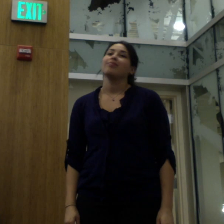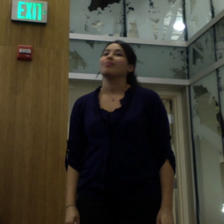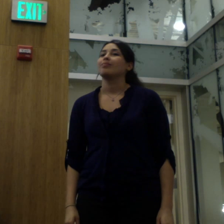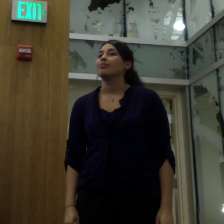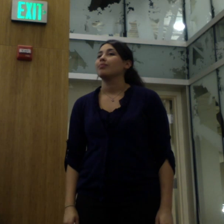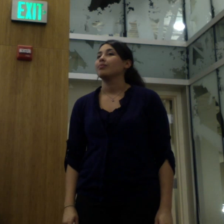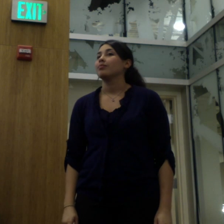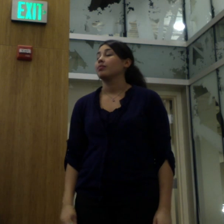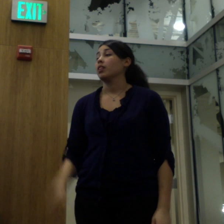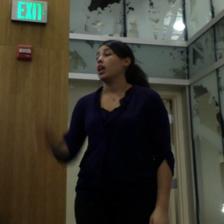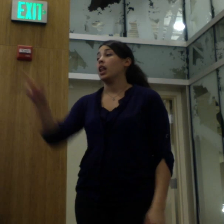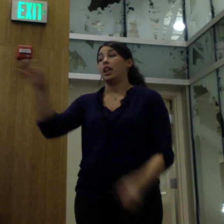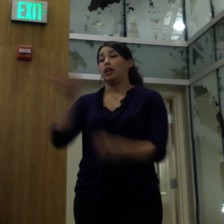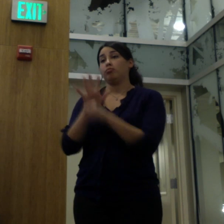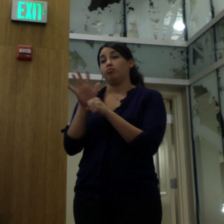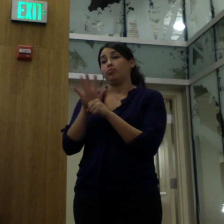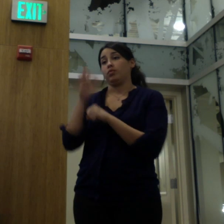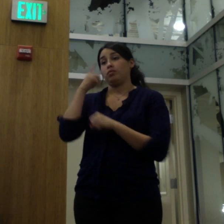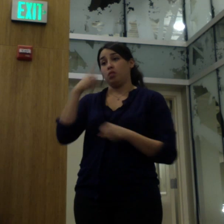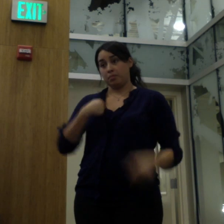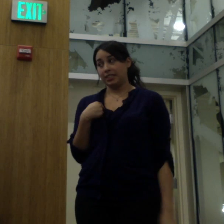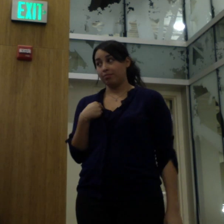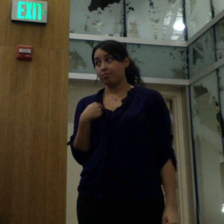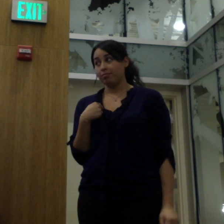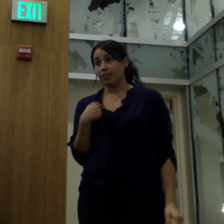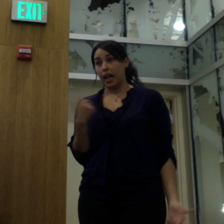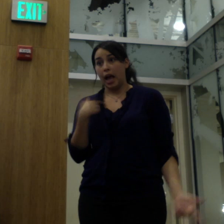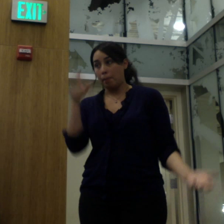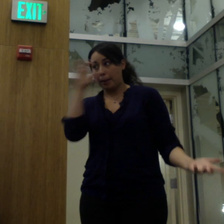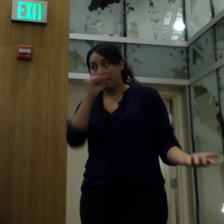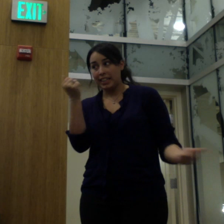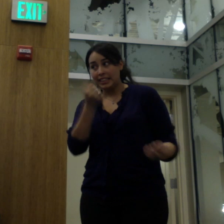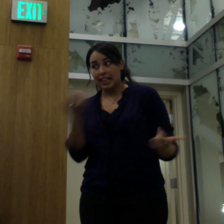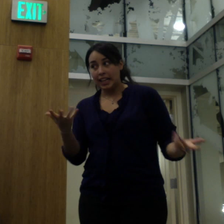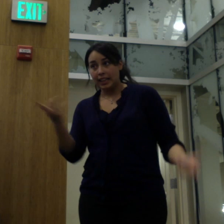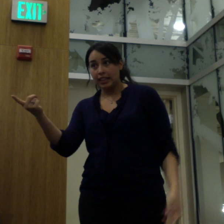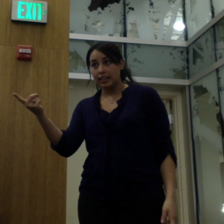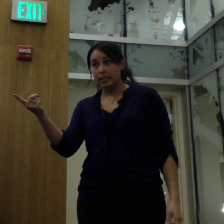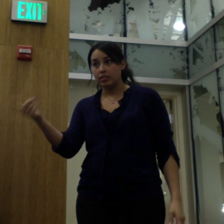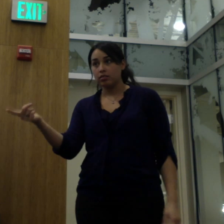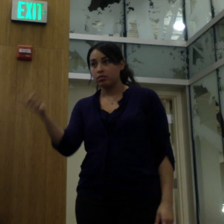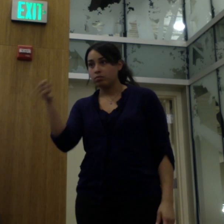Would this be enough for me to get by? Am I missing anything?